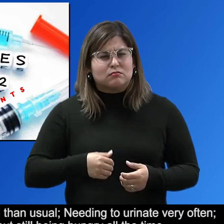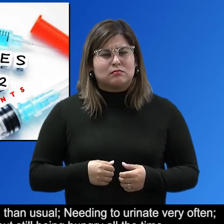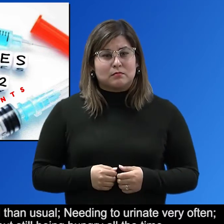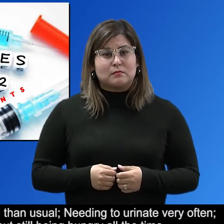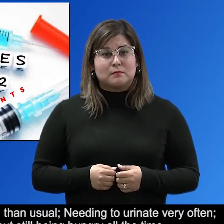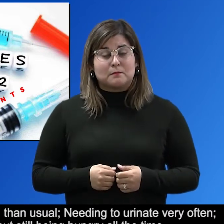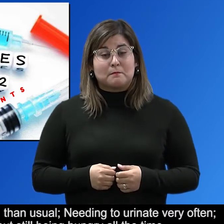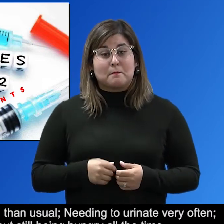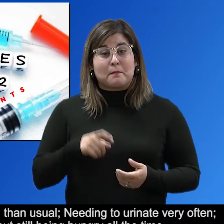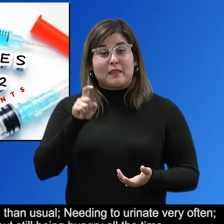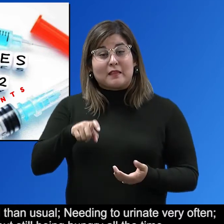eating